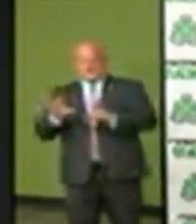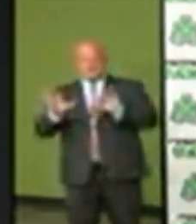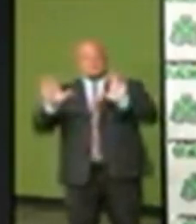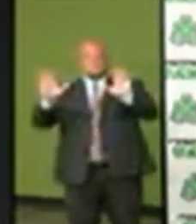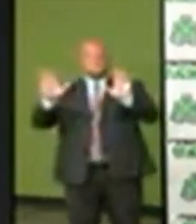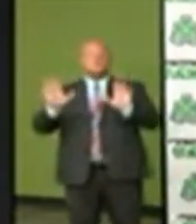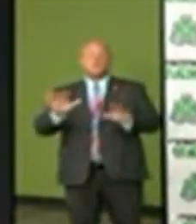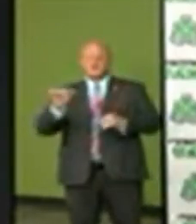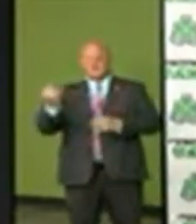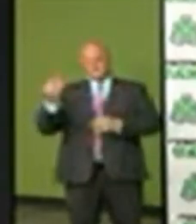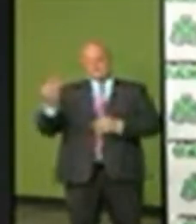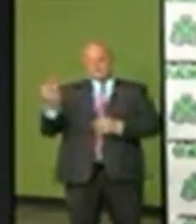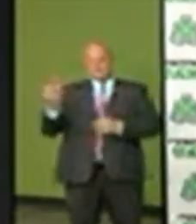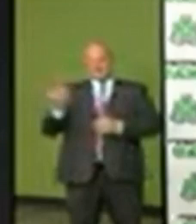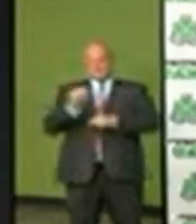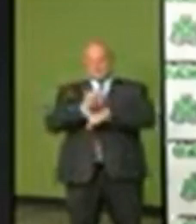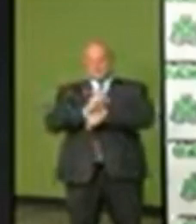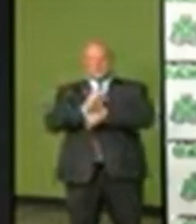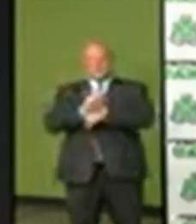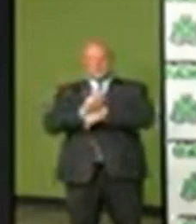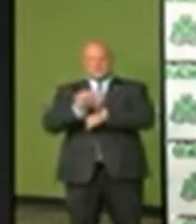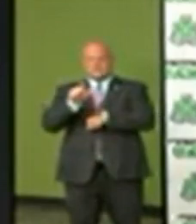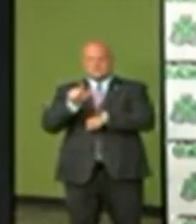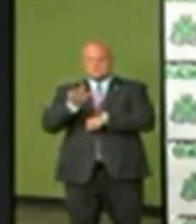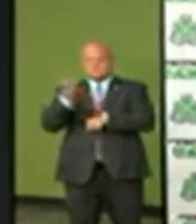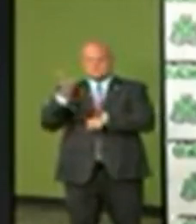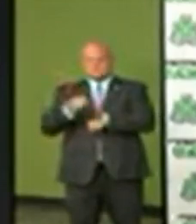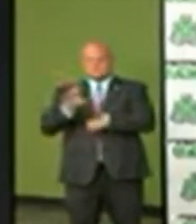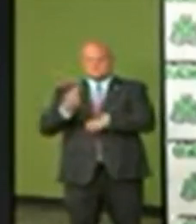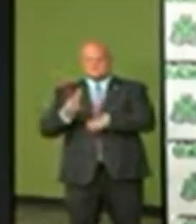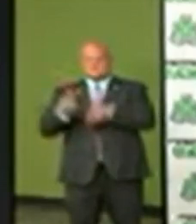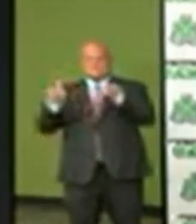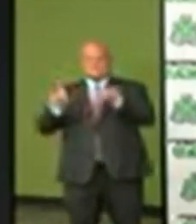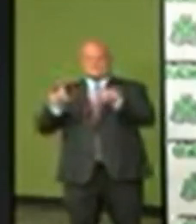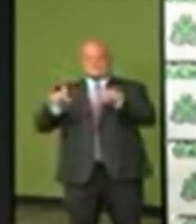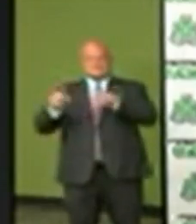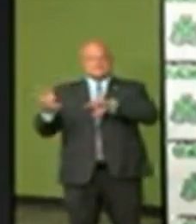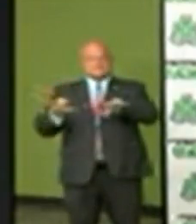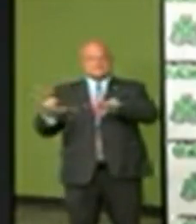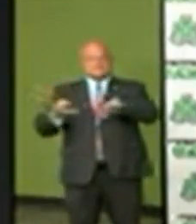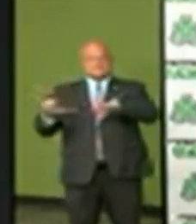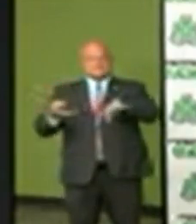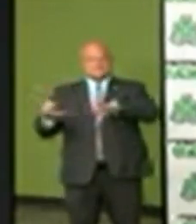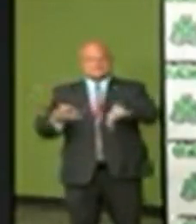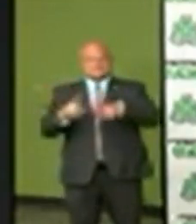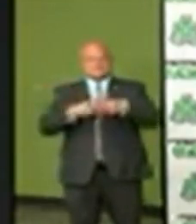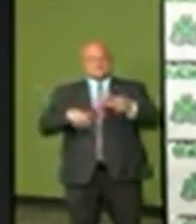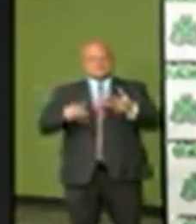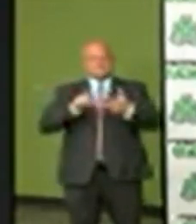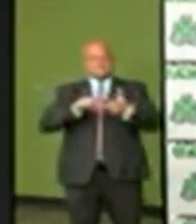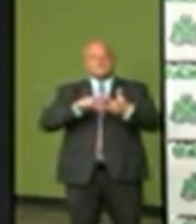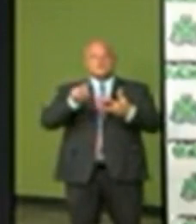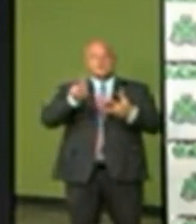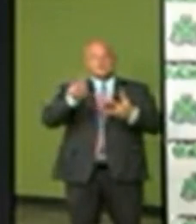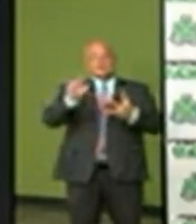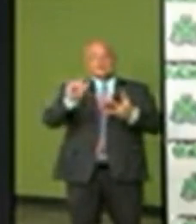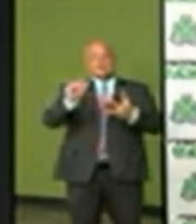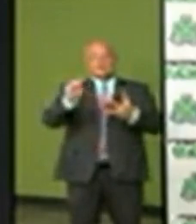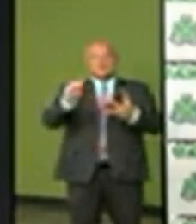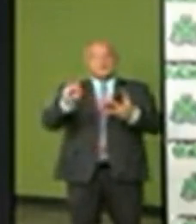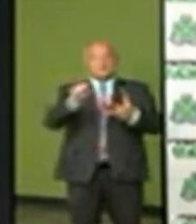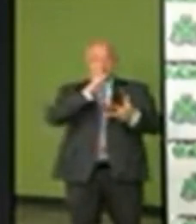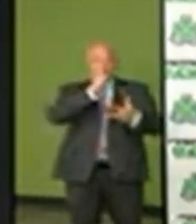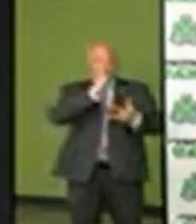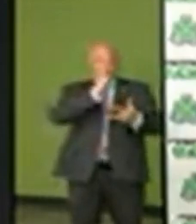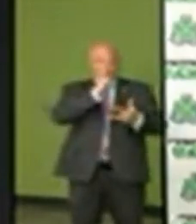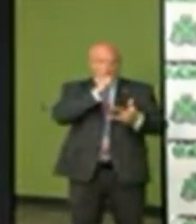an extraordinary job working 24/7 to do our tests. We got UAMS that does tests, which is reflected by the